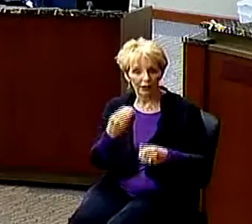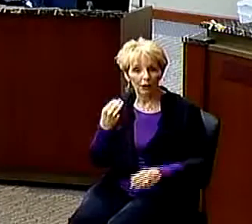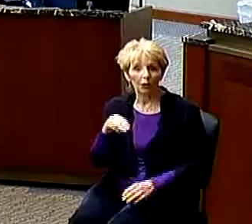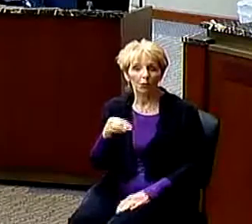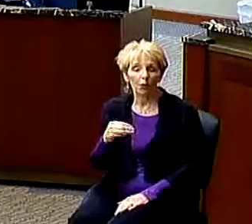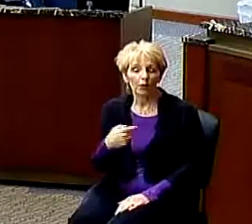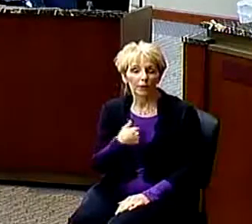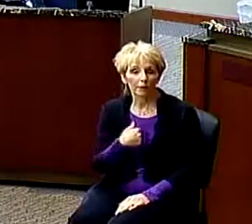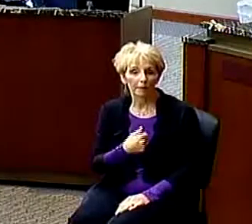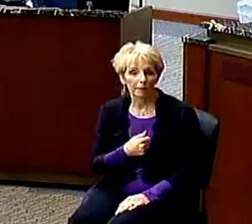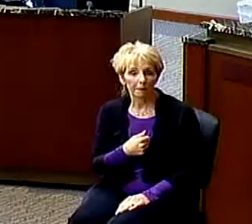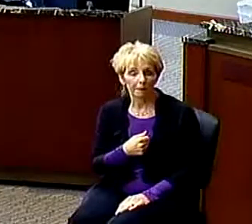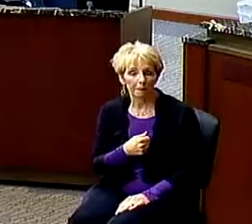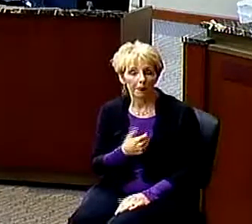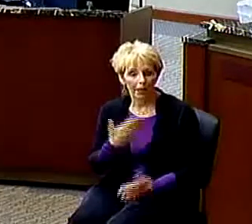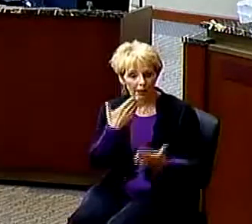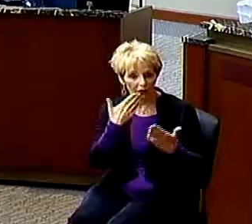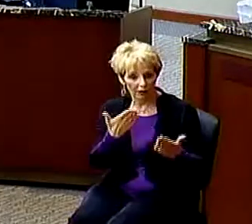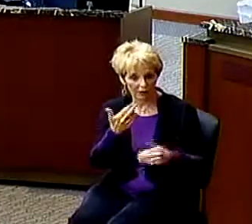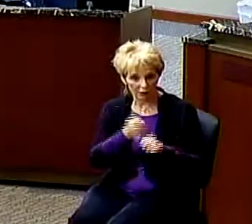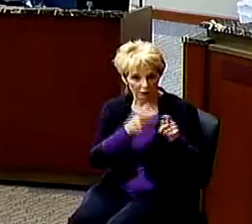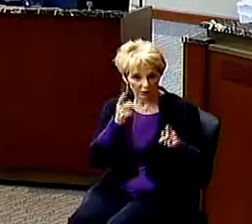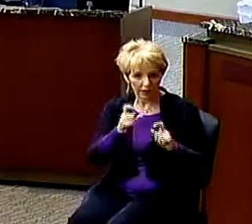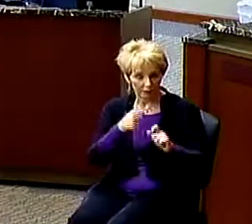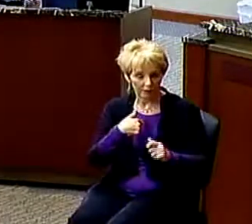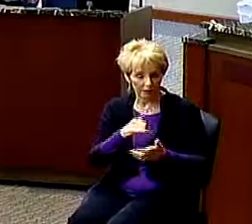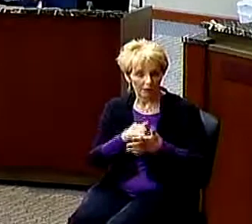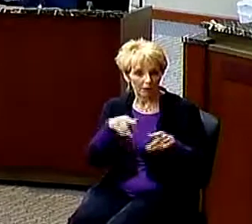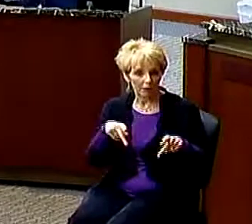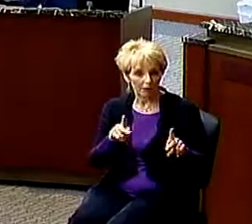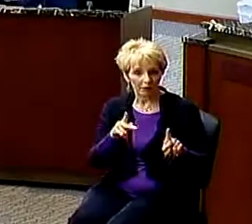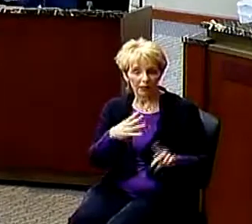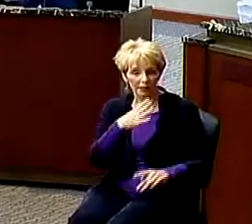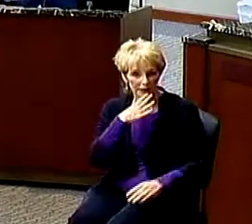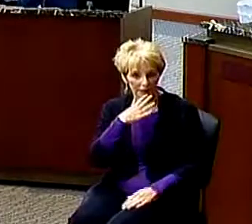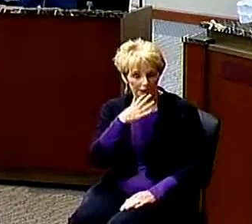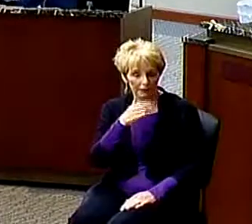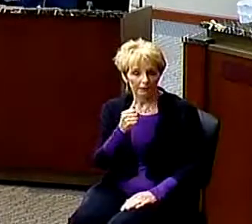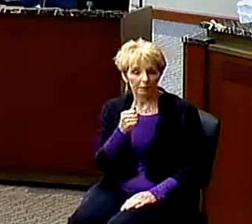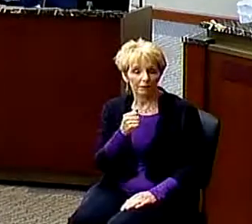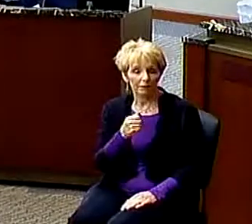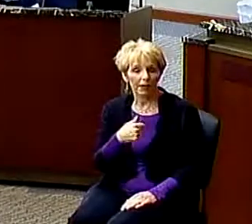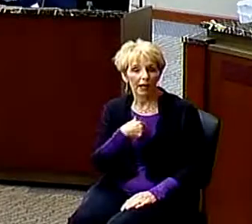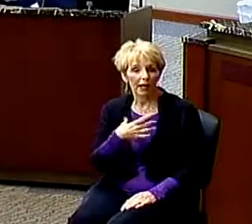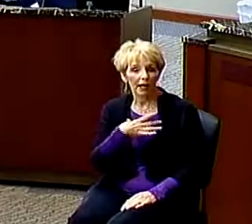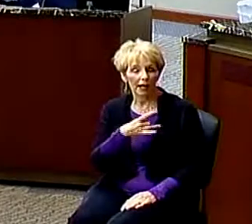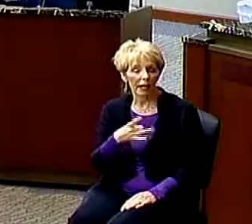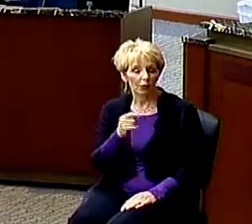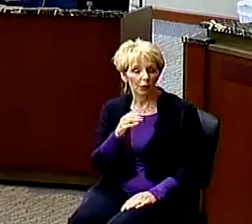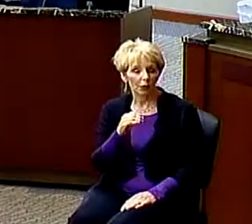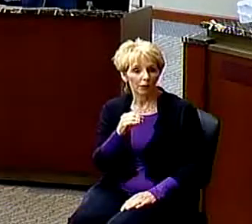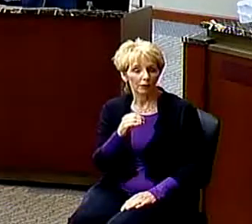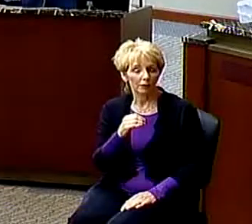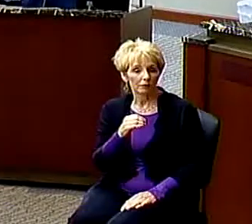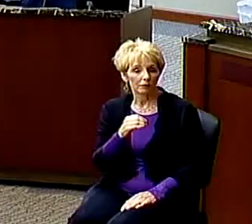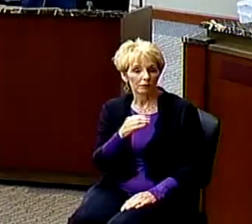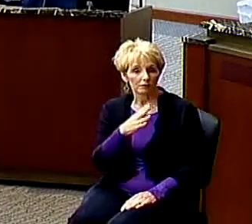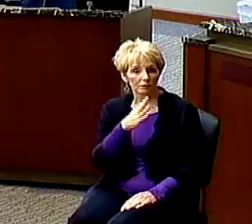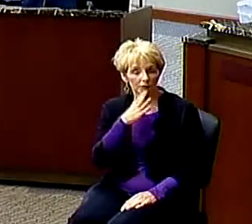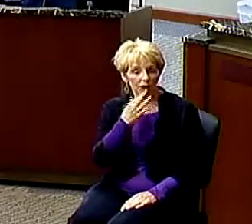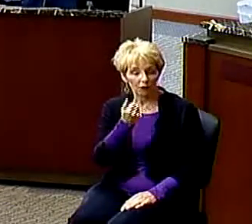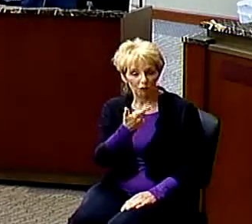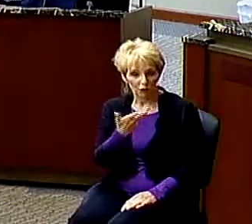Morganton. And thank you, everyone, for giving me the privilege to speak. And I would just like to point out a few